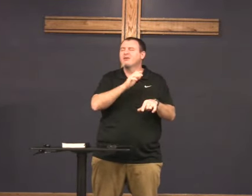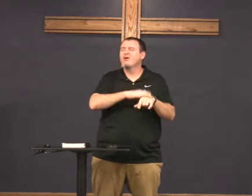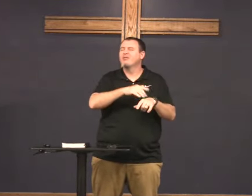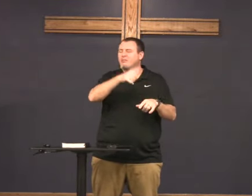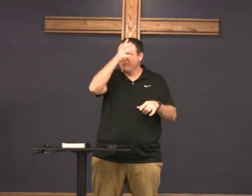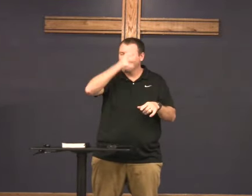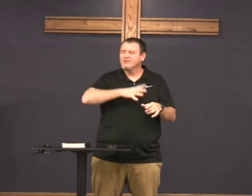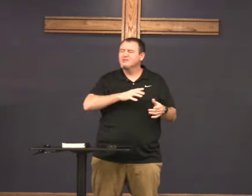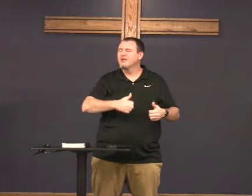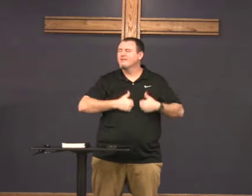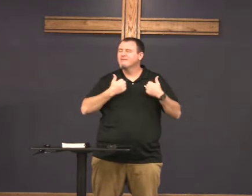experience.